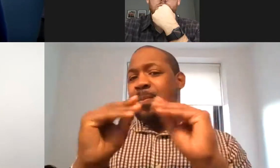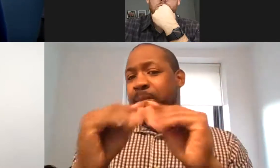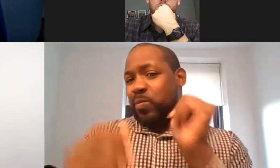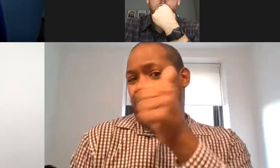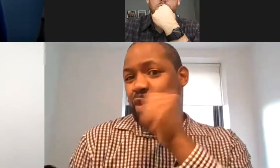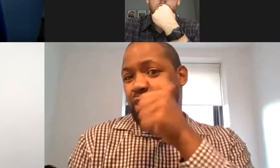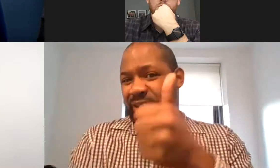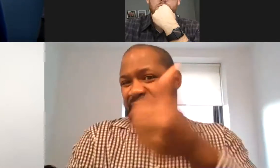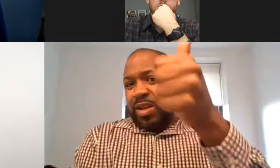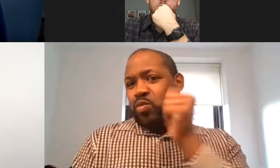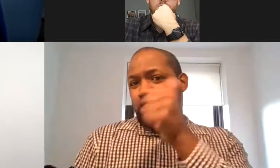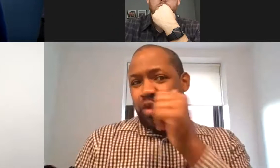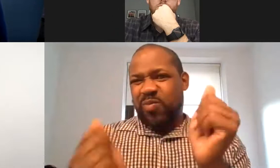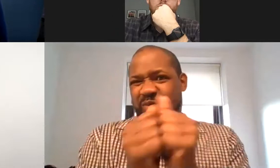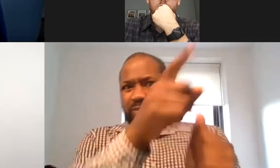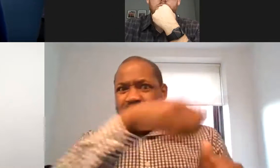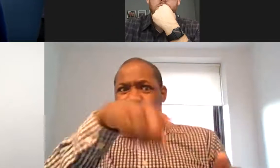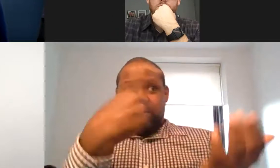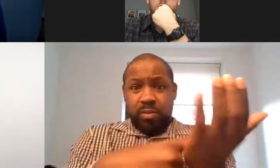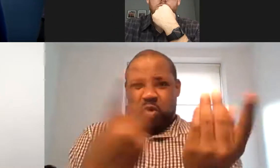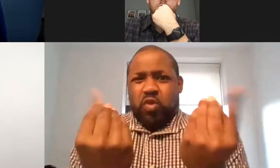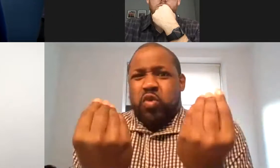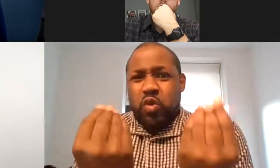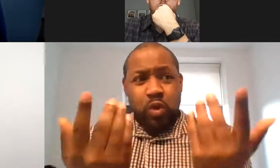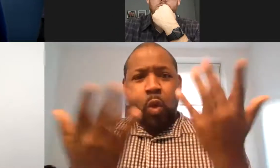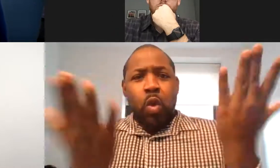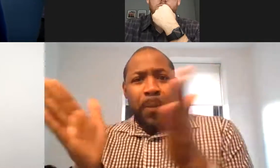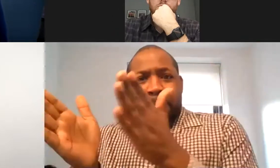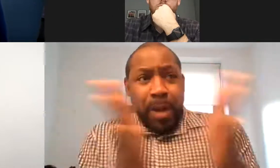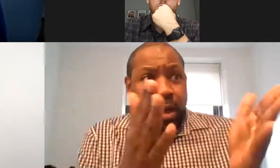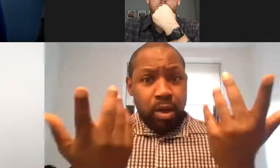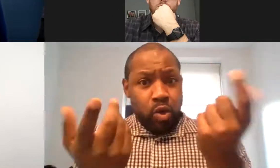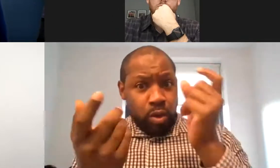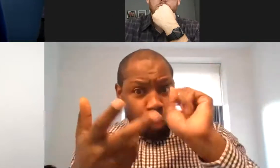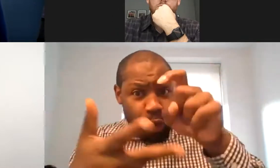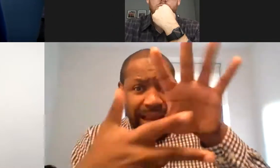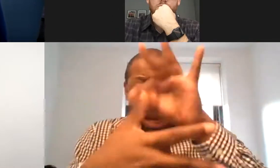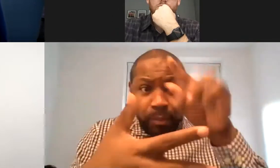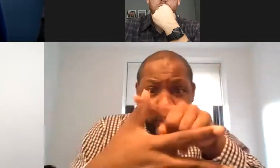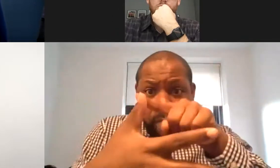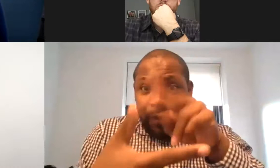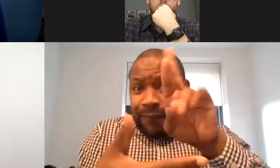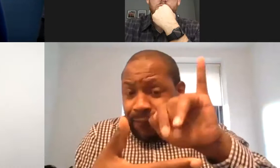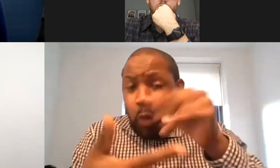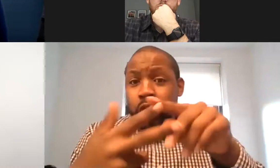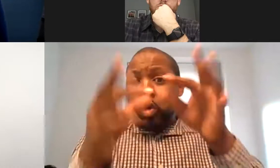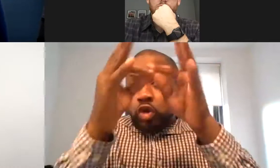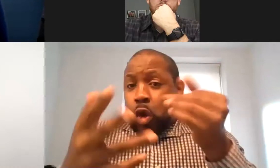deaf community would be aware of it. So I'm actually going to be setting that up, a meeting with the Department of Health tomorrow to see if we can go with that. And so they have a